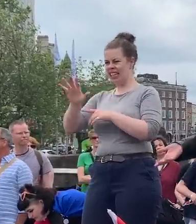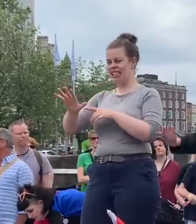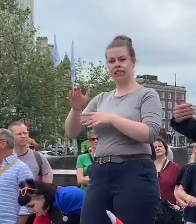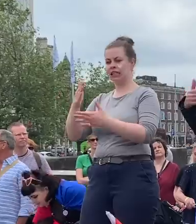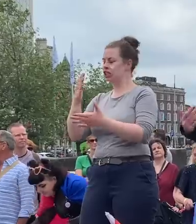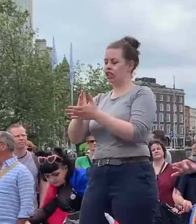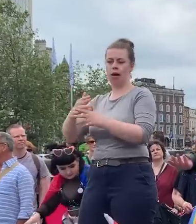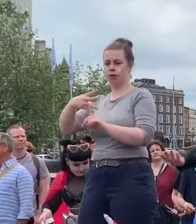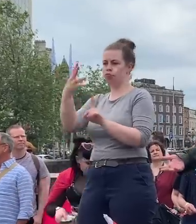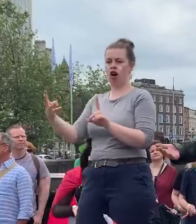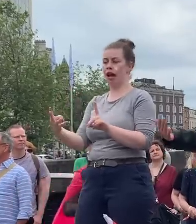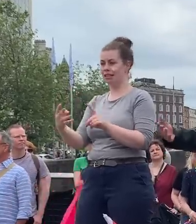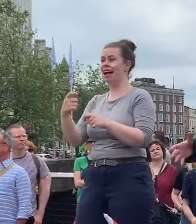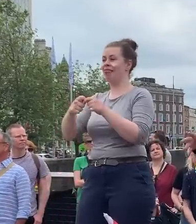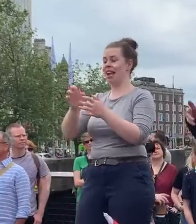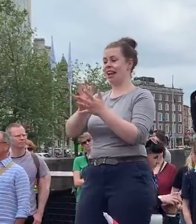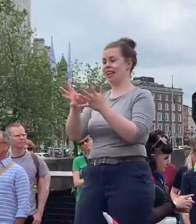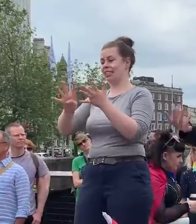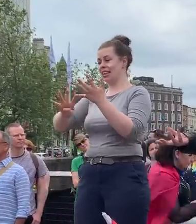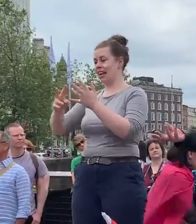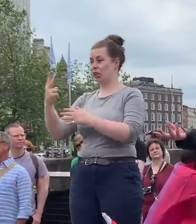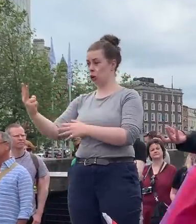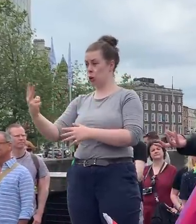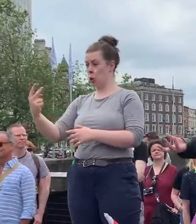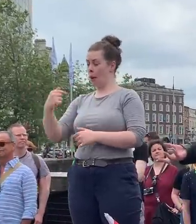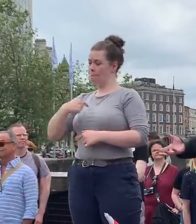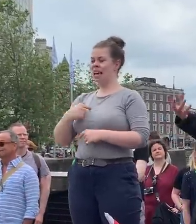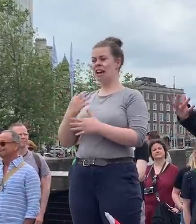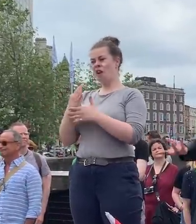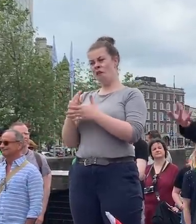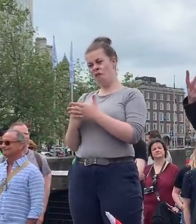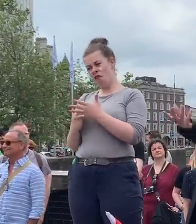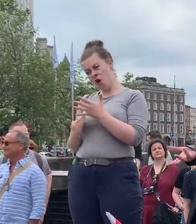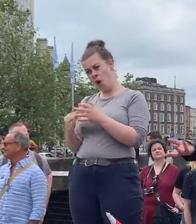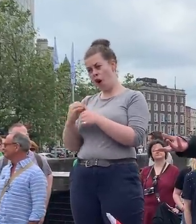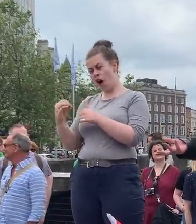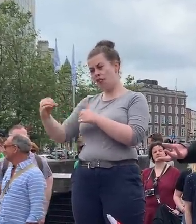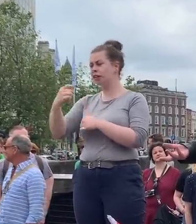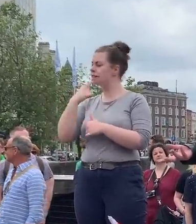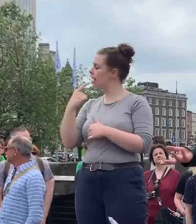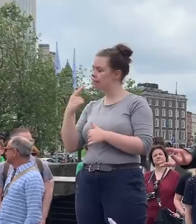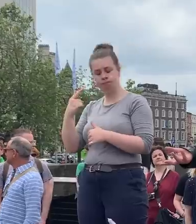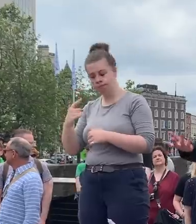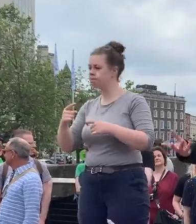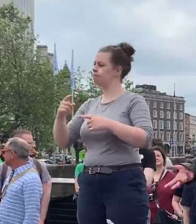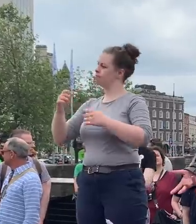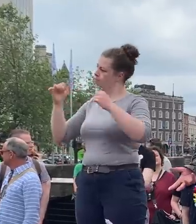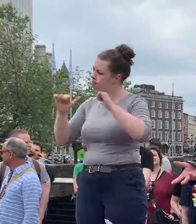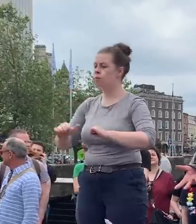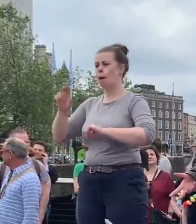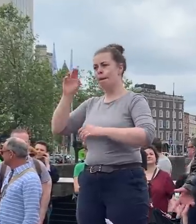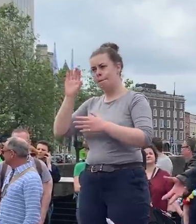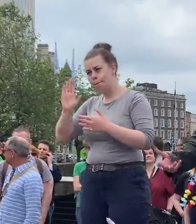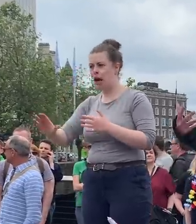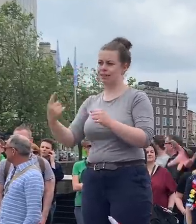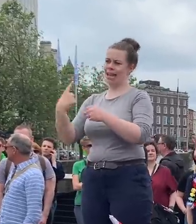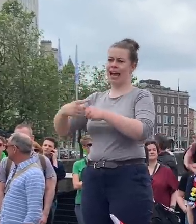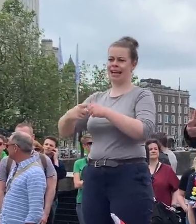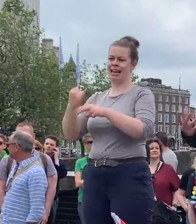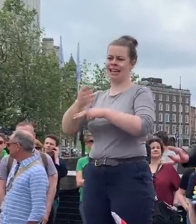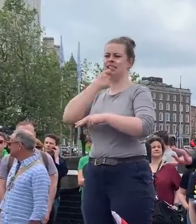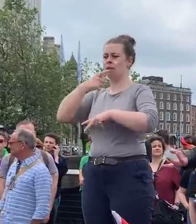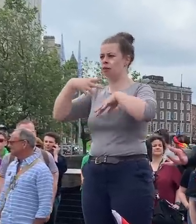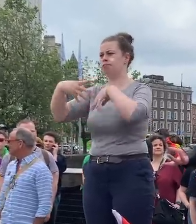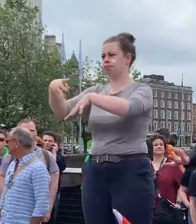in 1992, I was one of a handful of people who said, it's time to do this again on the streets of Dublin. And we